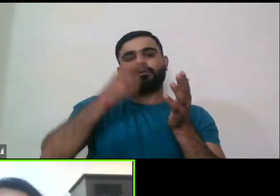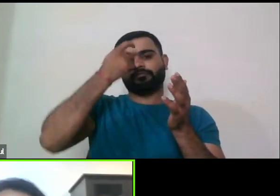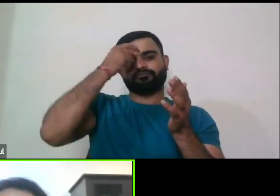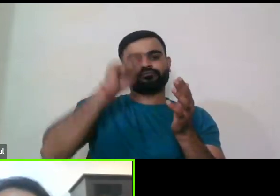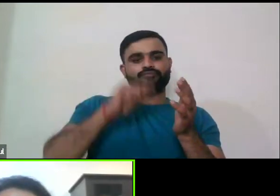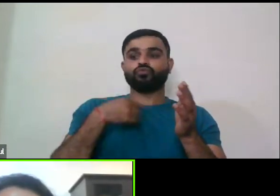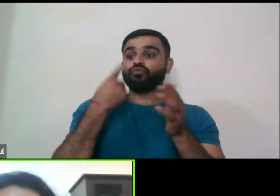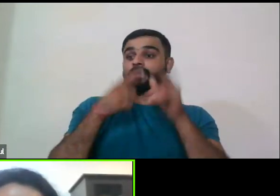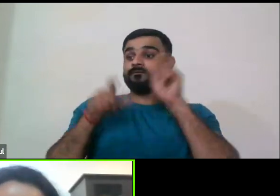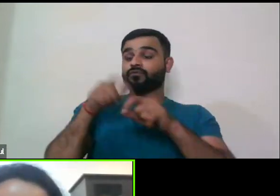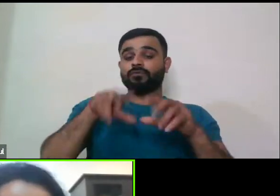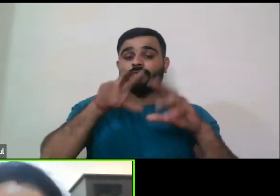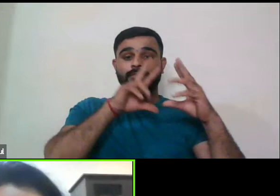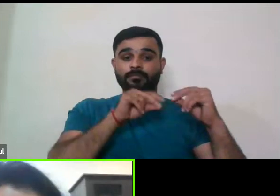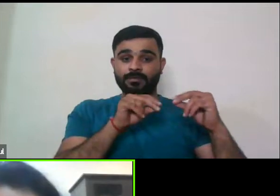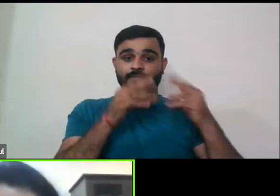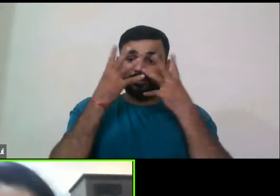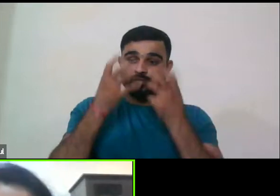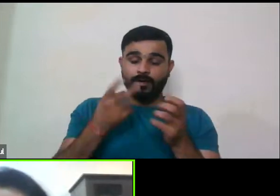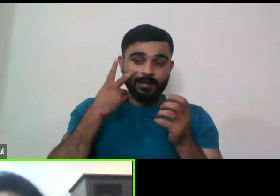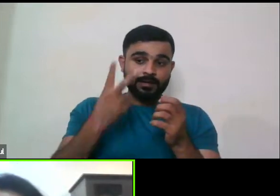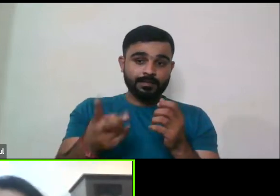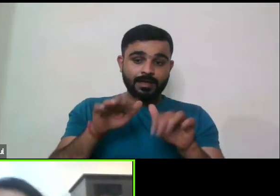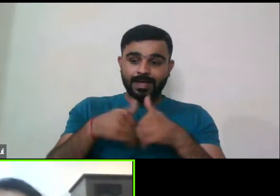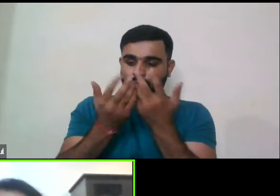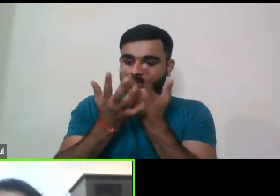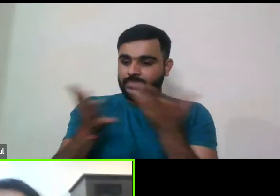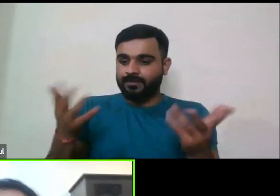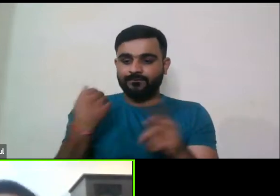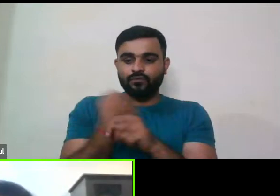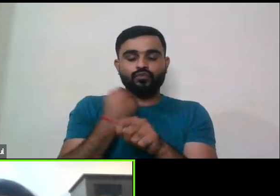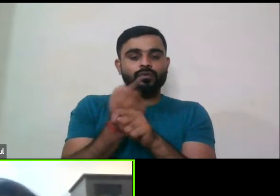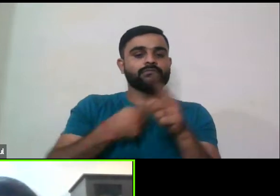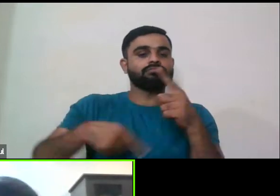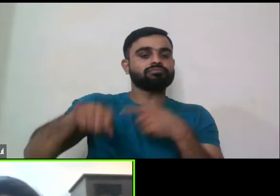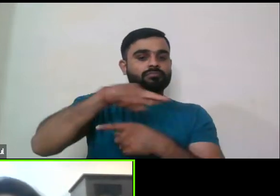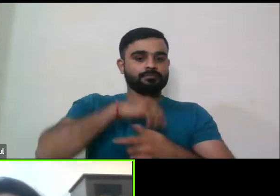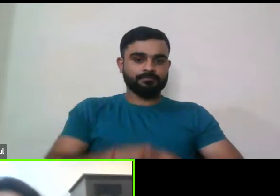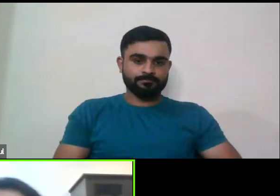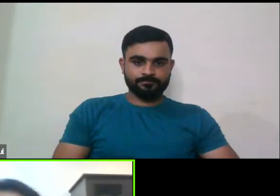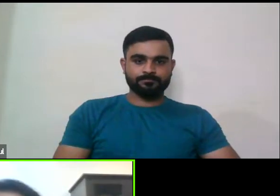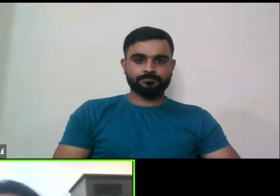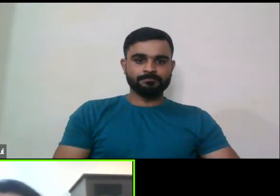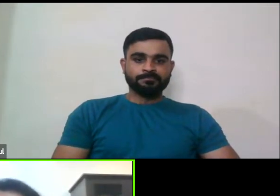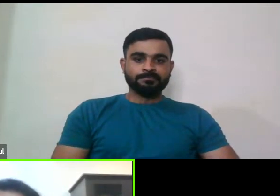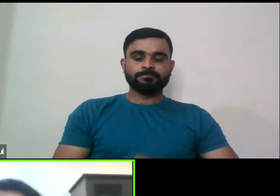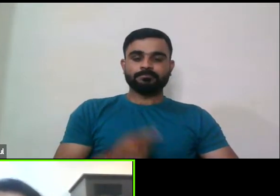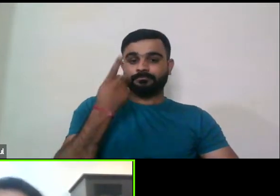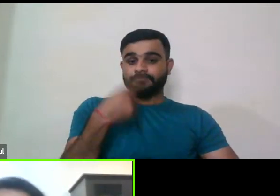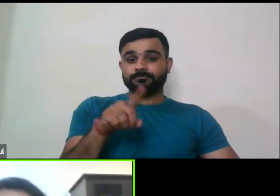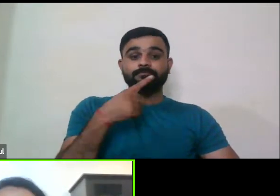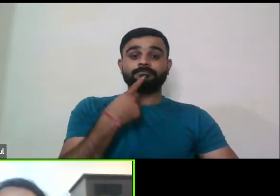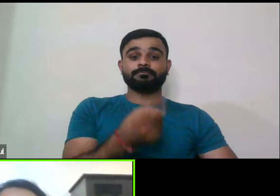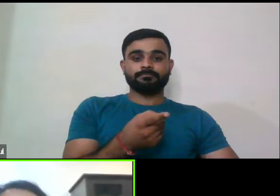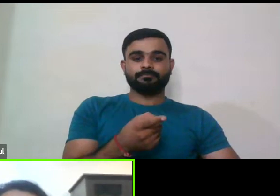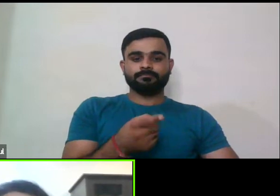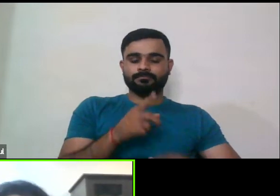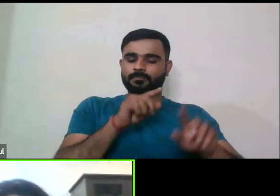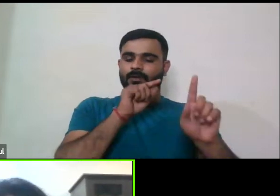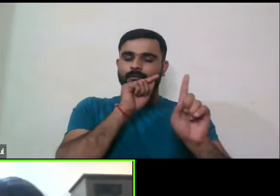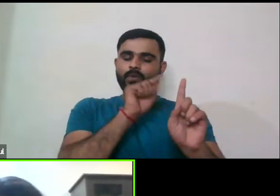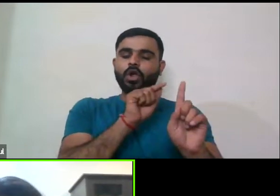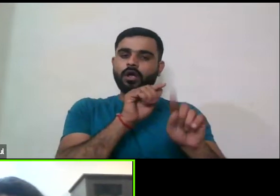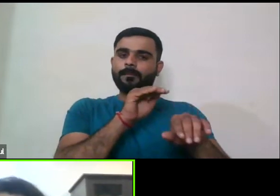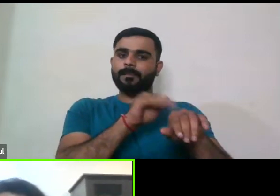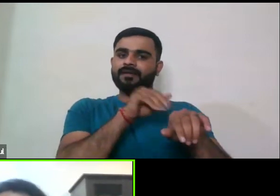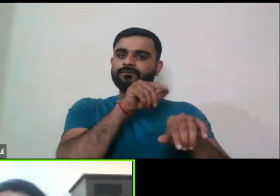whoever you spoke to at least wanted to see how things can be worked around. And as you rightly said, you tackle the problem